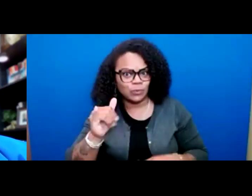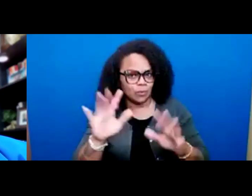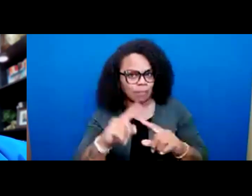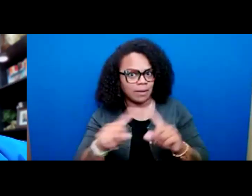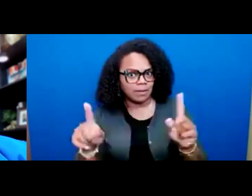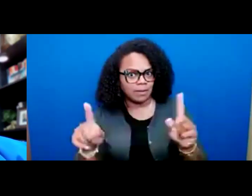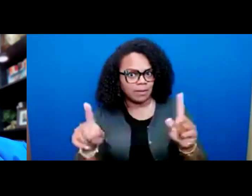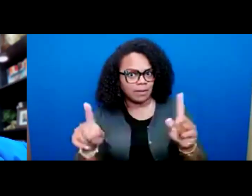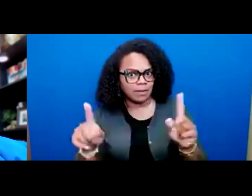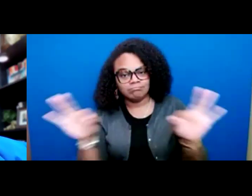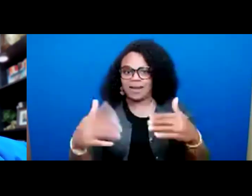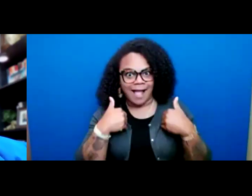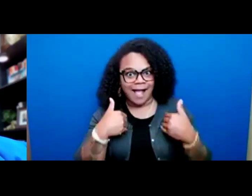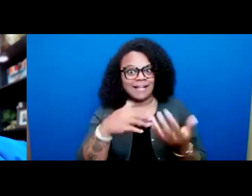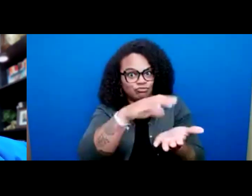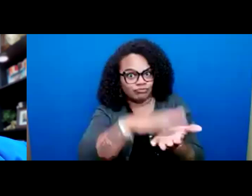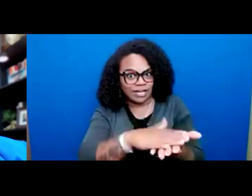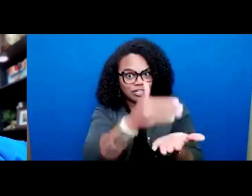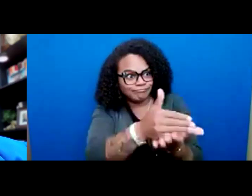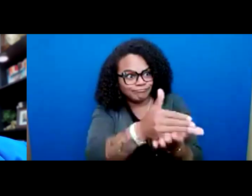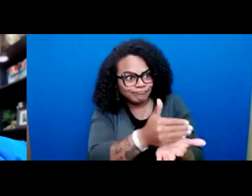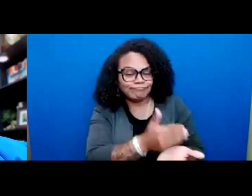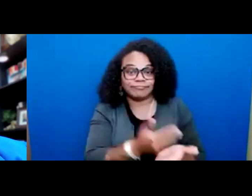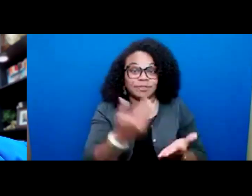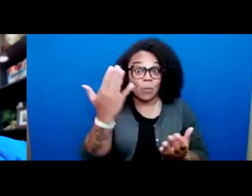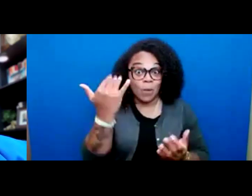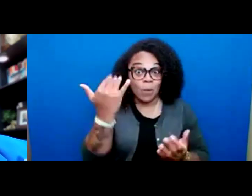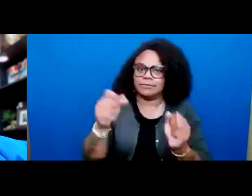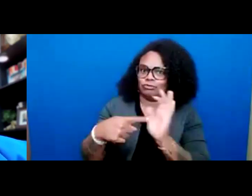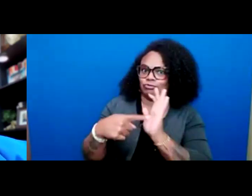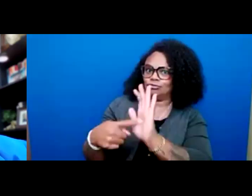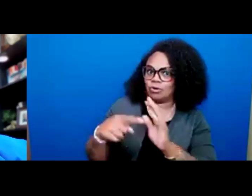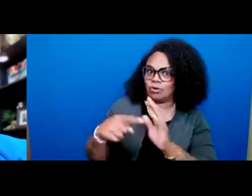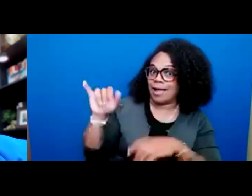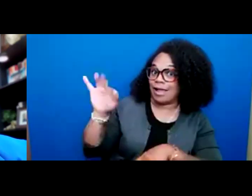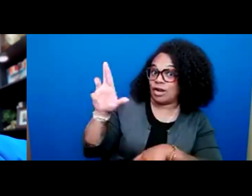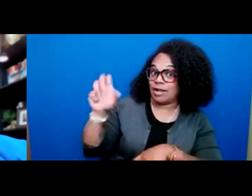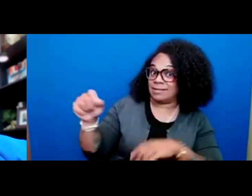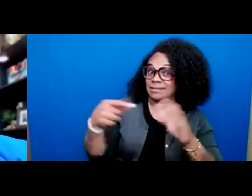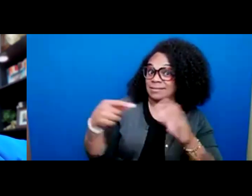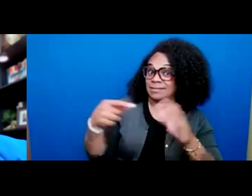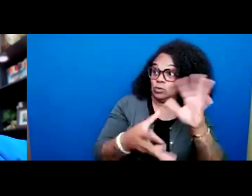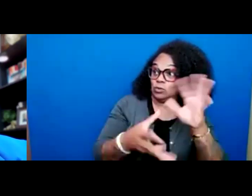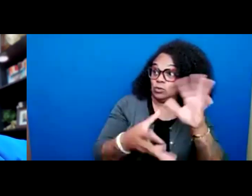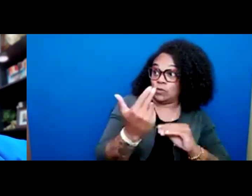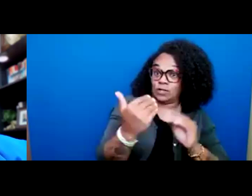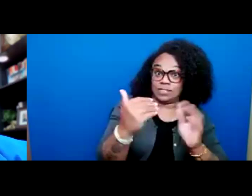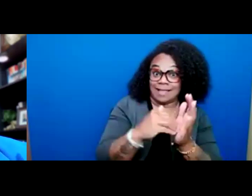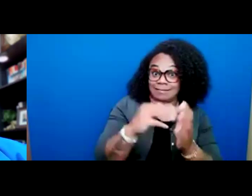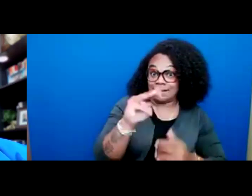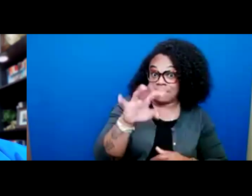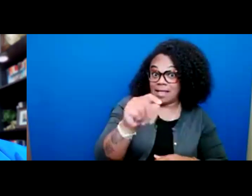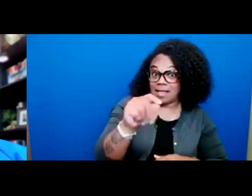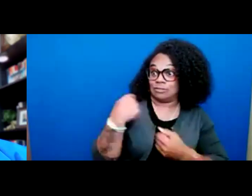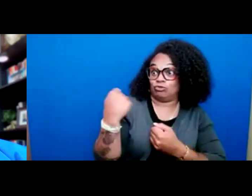keeping to tell the IRS, out of the 13,000 miles that I drove for the year, 5,000 of them were business. And